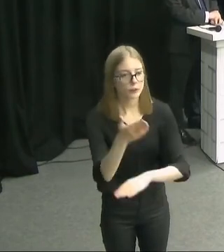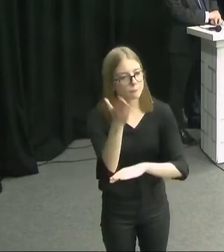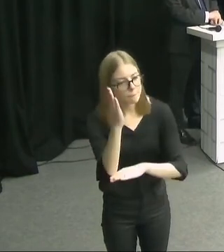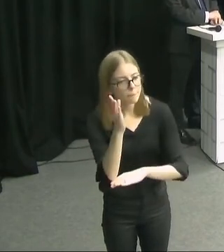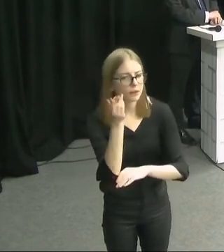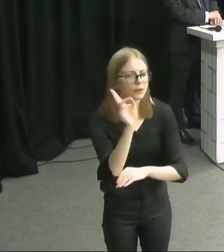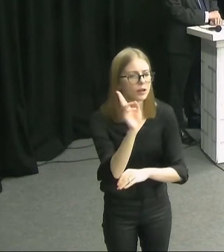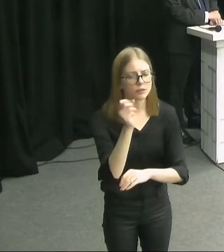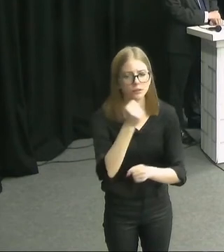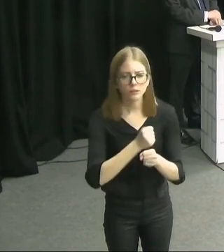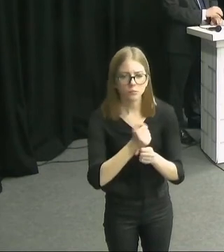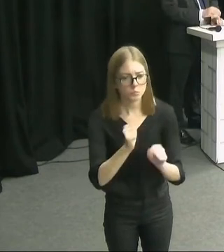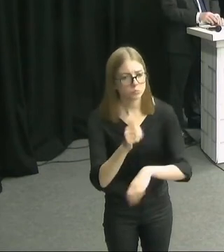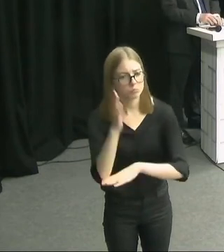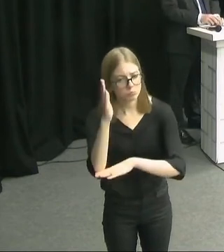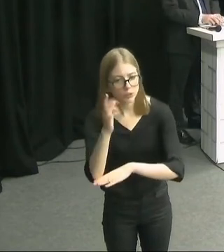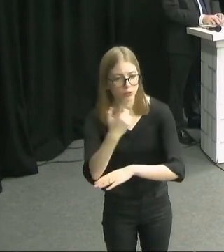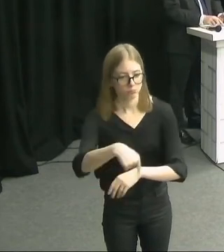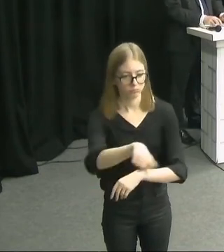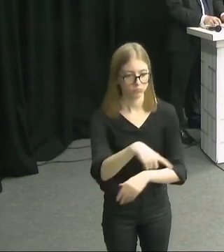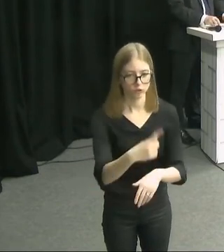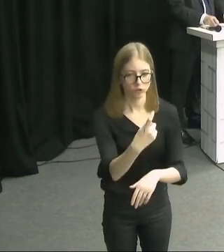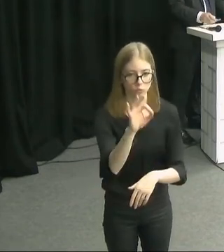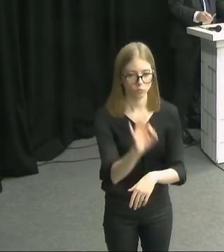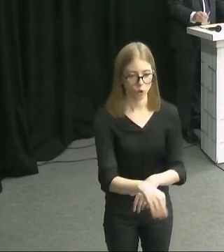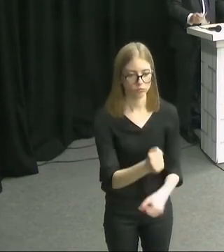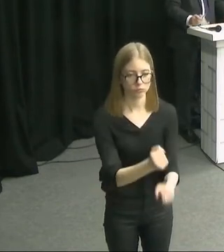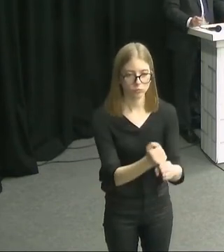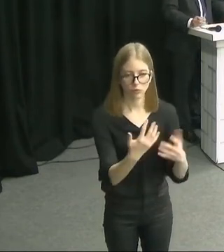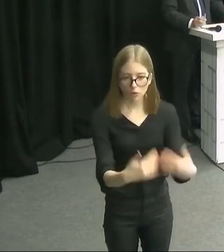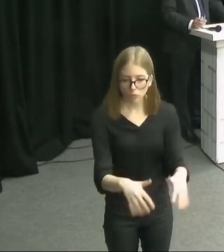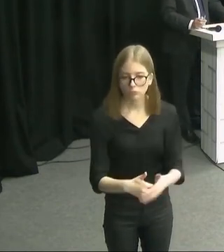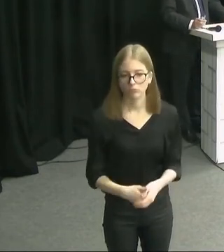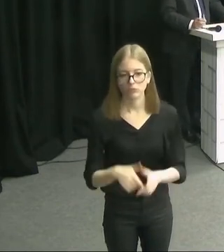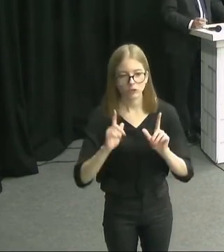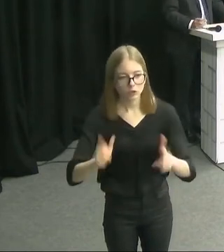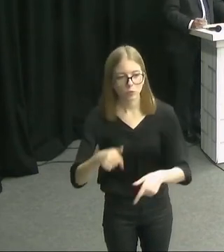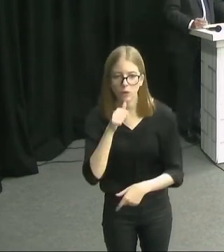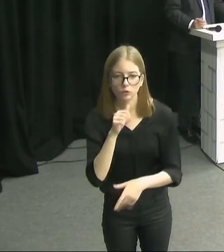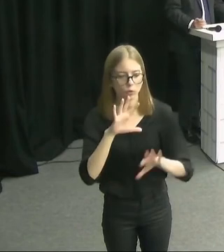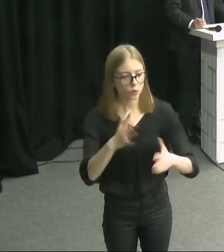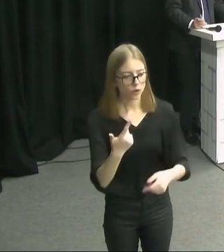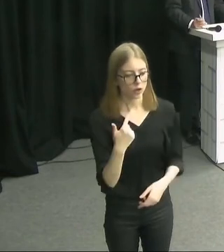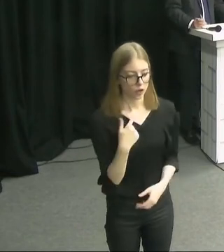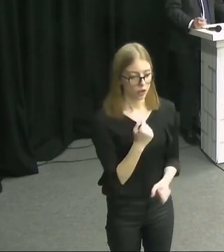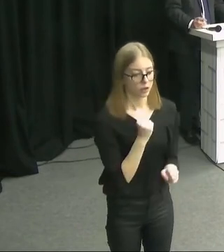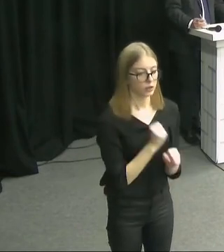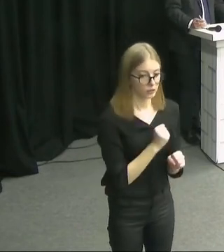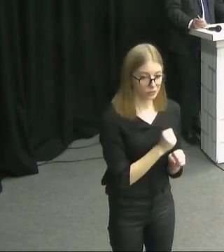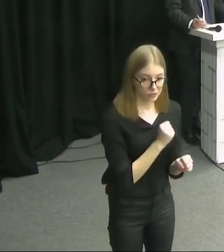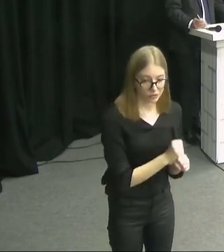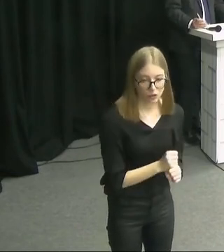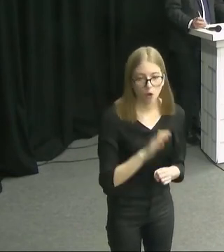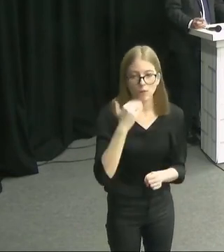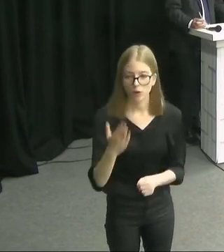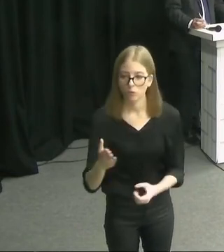to teach at master level, and I would ask them how many of you have jobs. Well, almost 100% used to have jobs. But